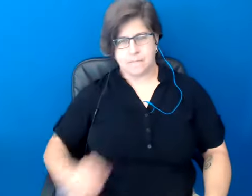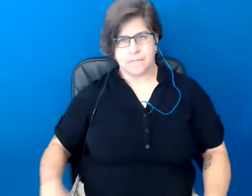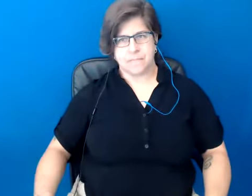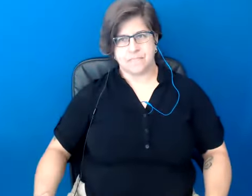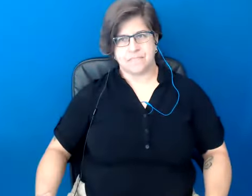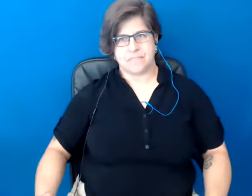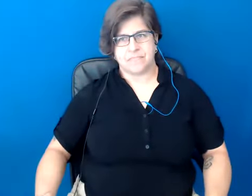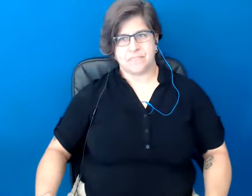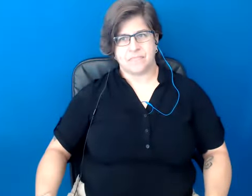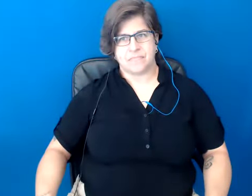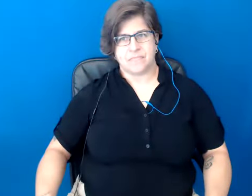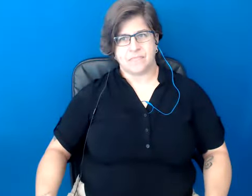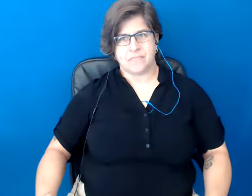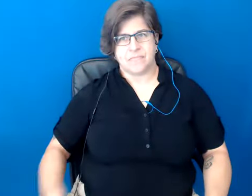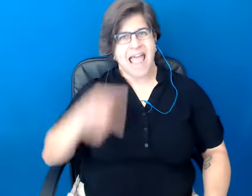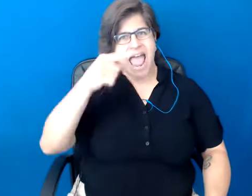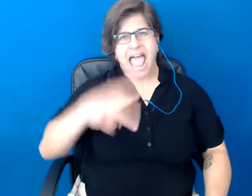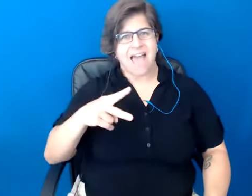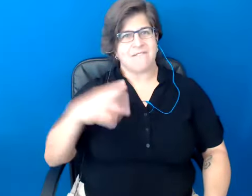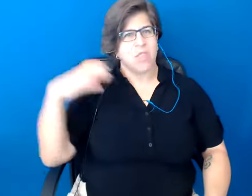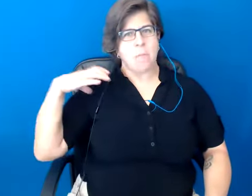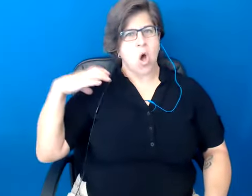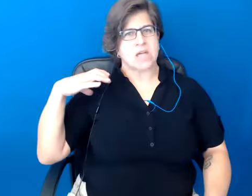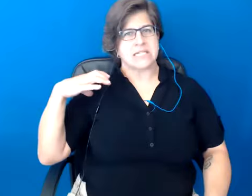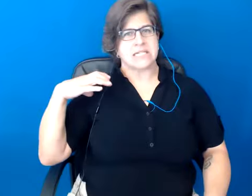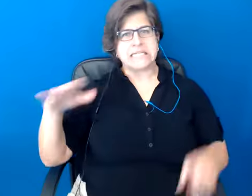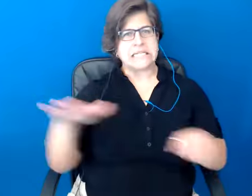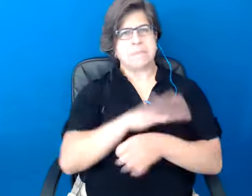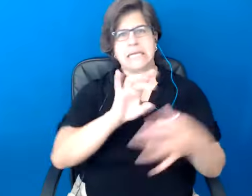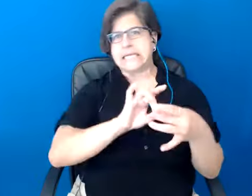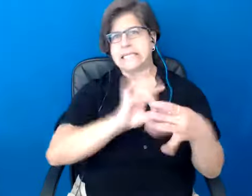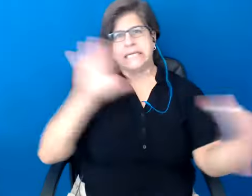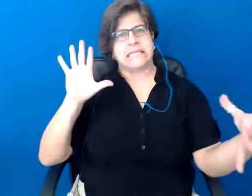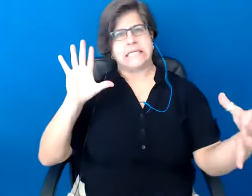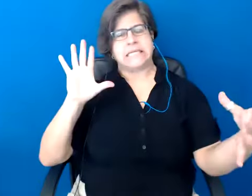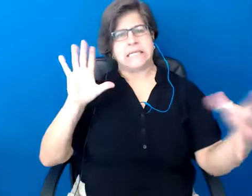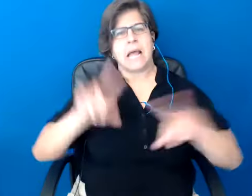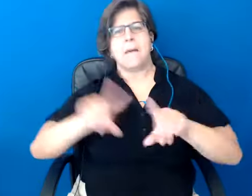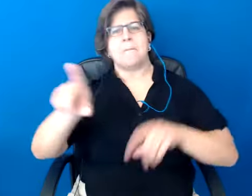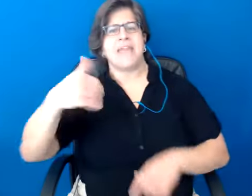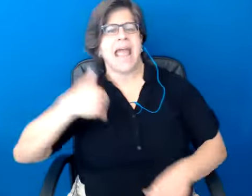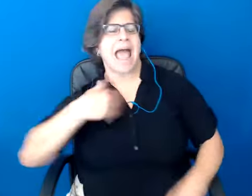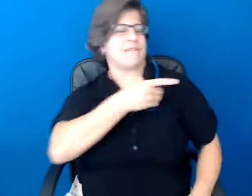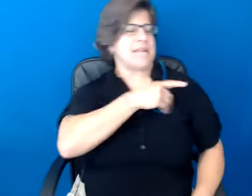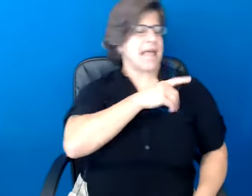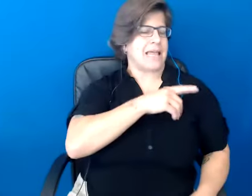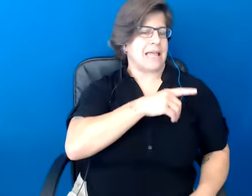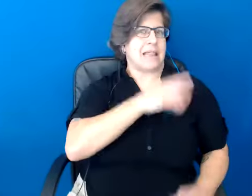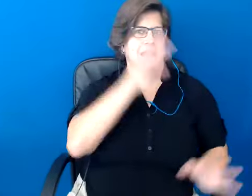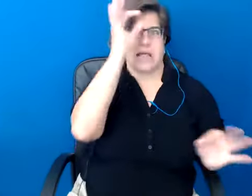organization. But yet they have ultimately for world services. Half the boss is completely disconnected,